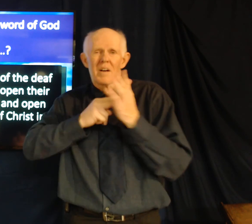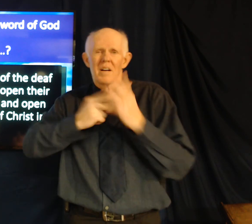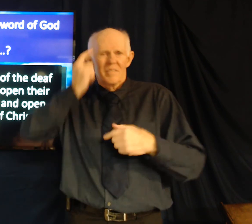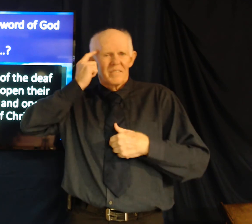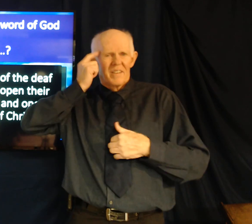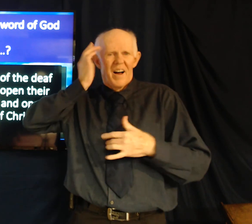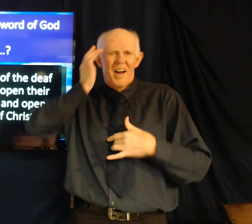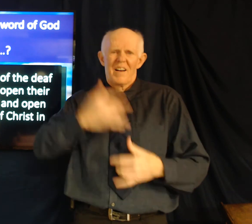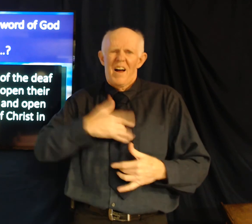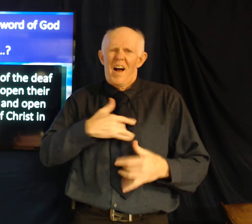to be saved